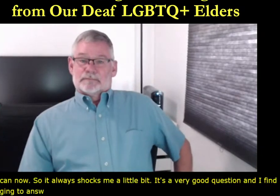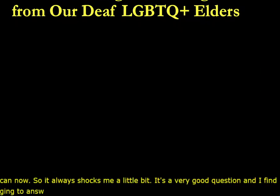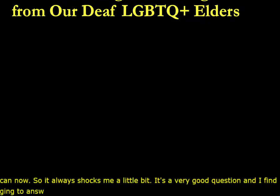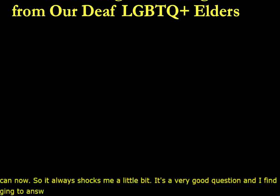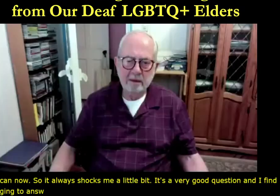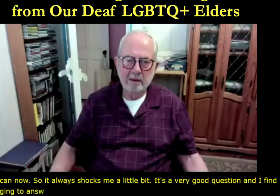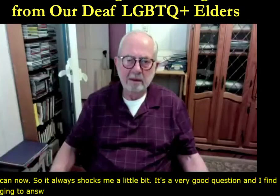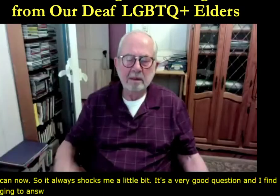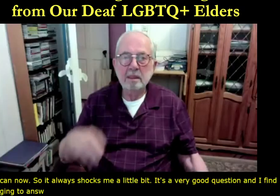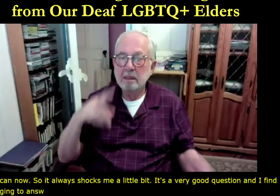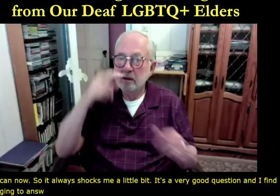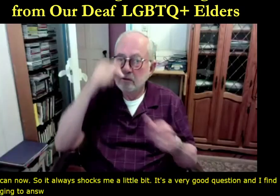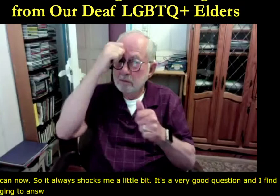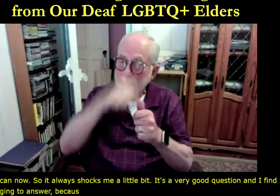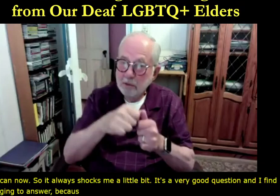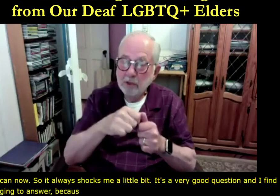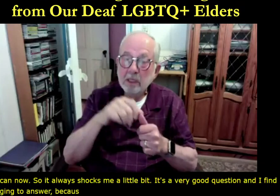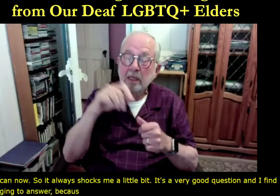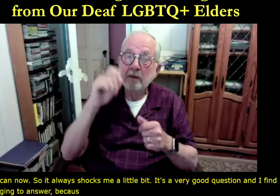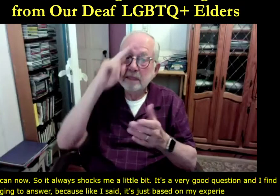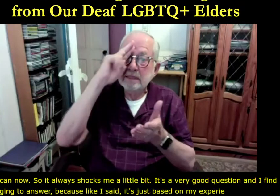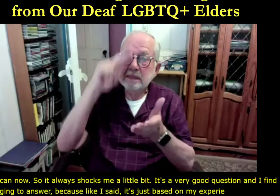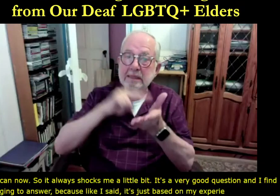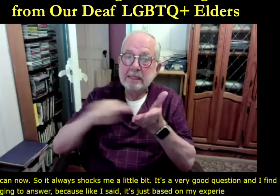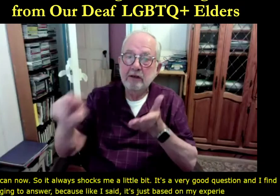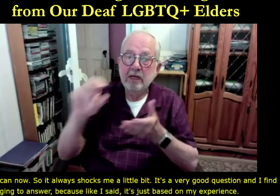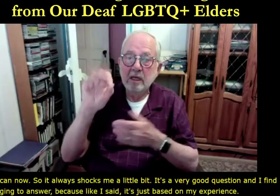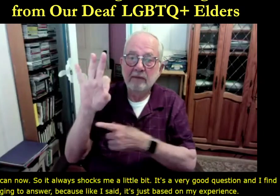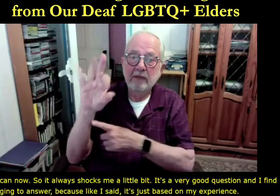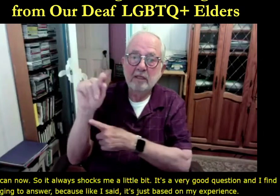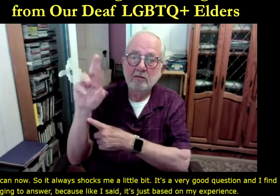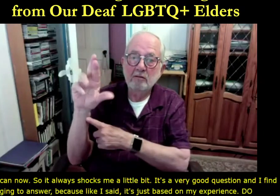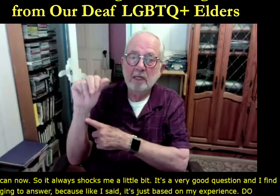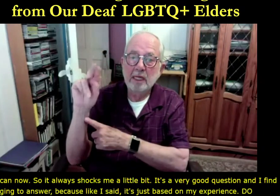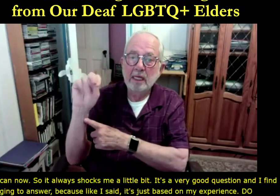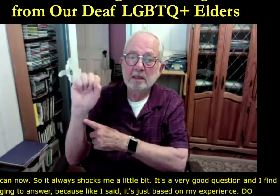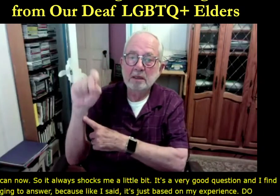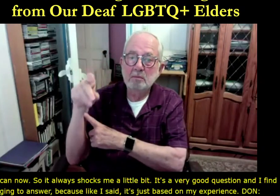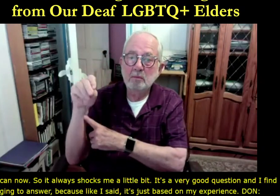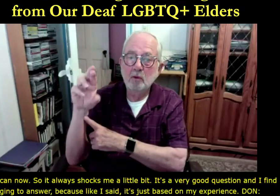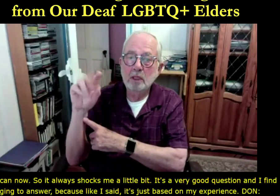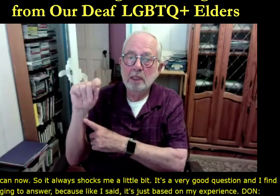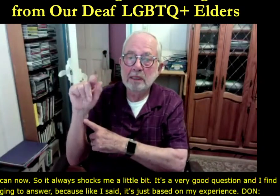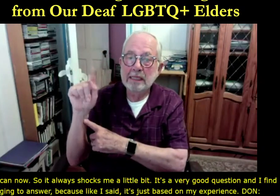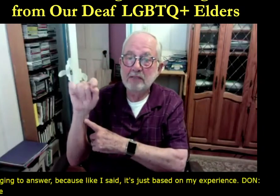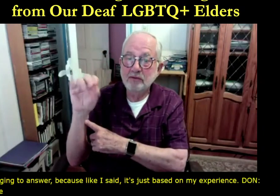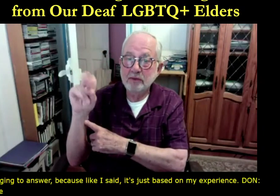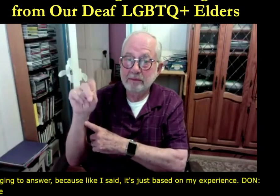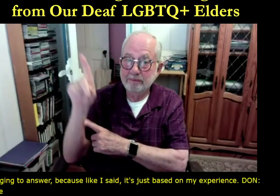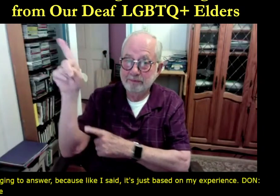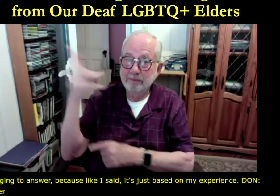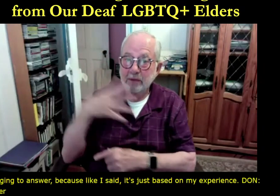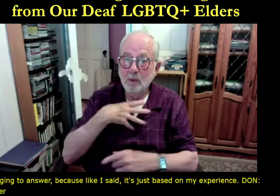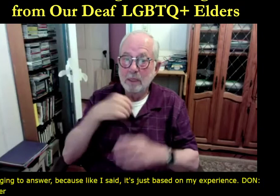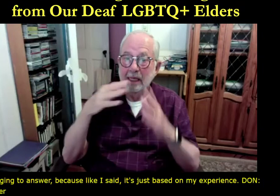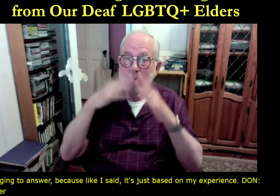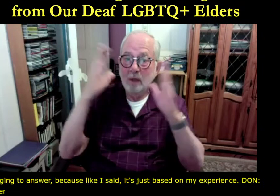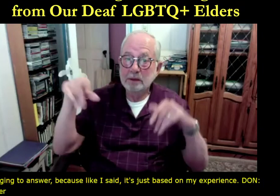don don says remember um the secretary